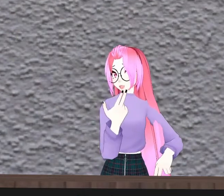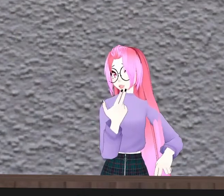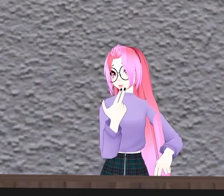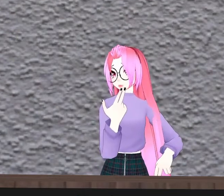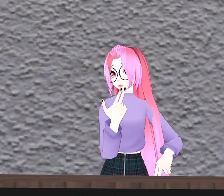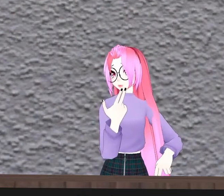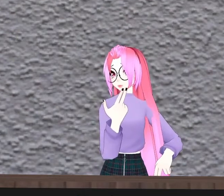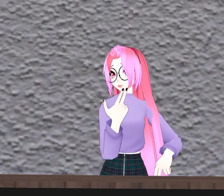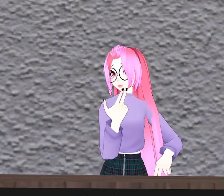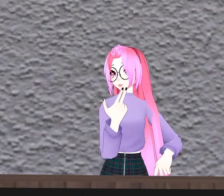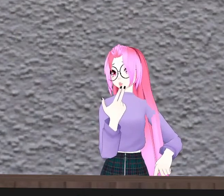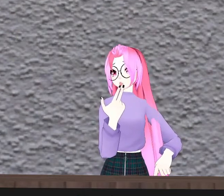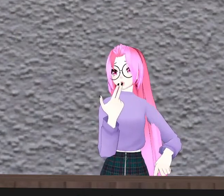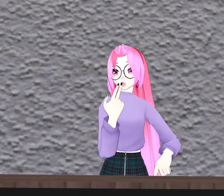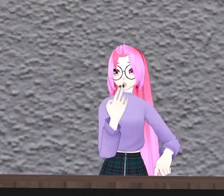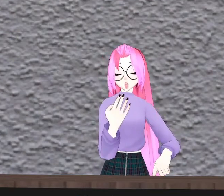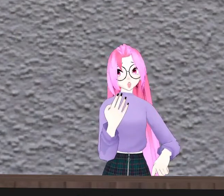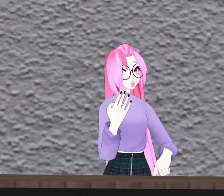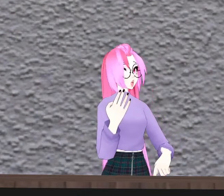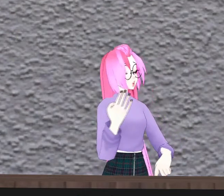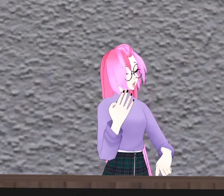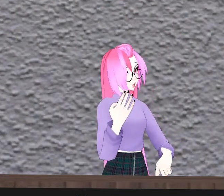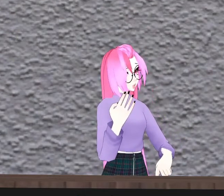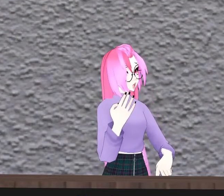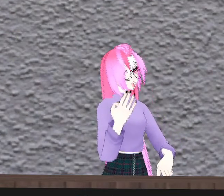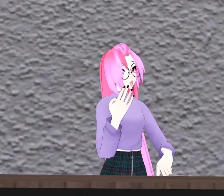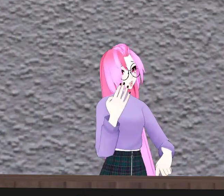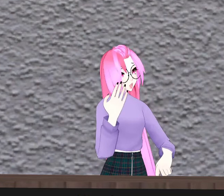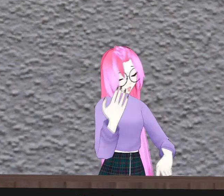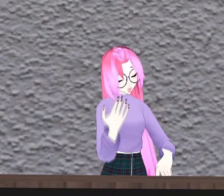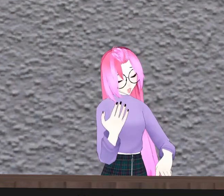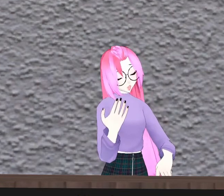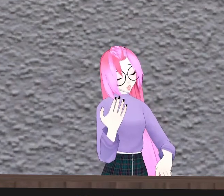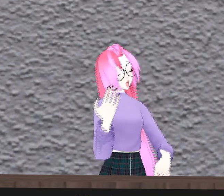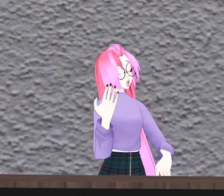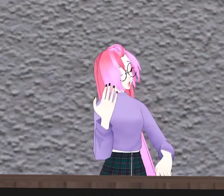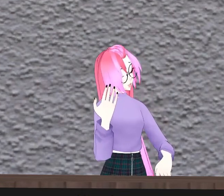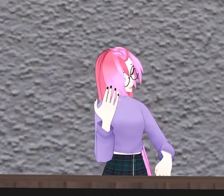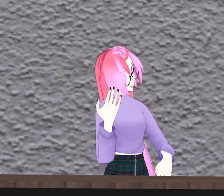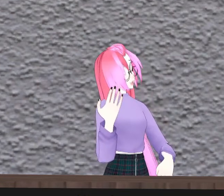3, 4. No, I really sound like I'm teaching kindergarten. 5,